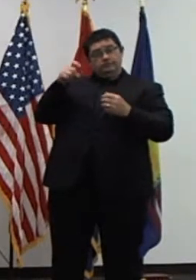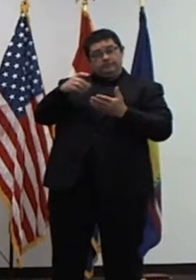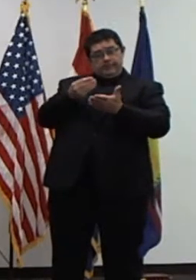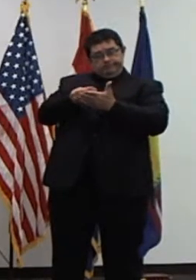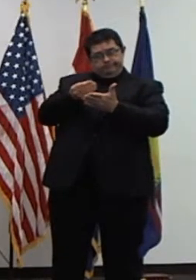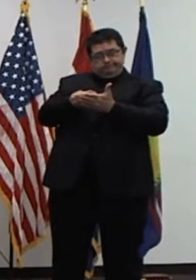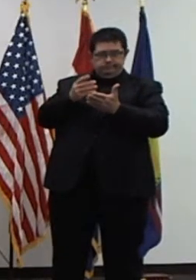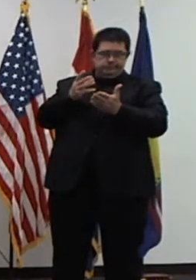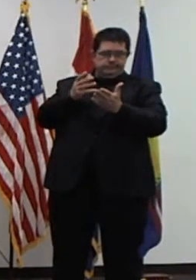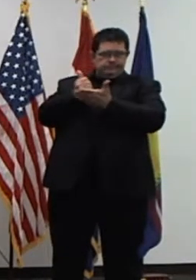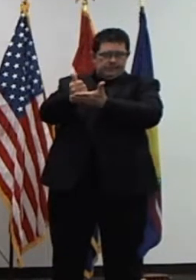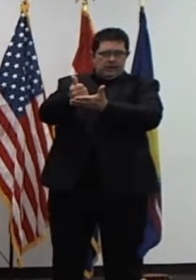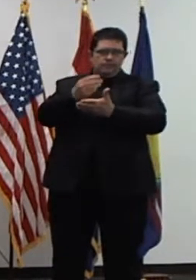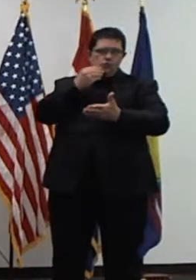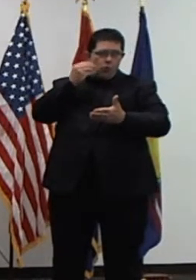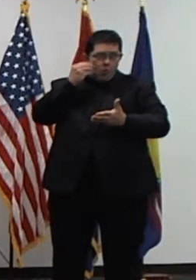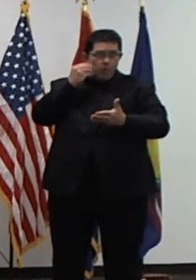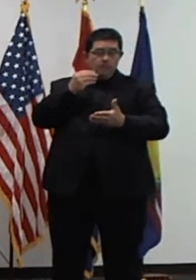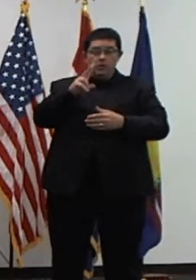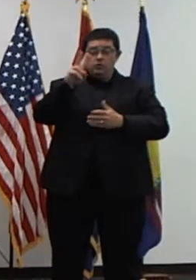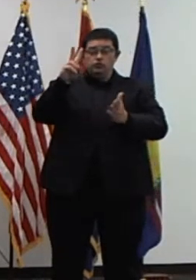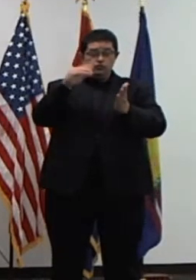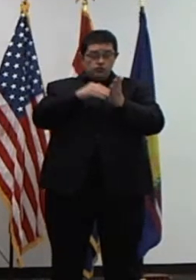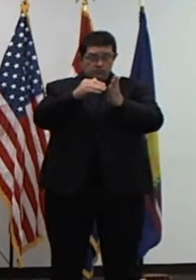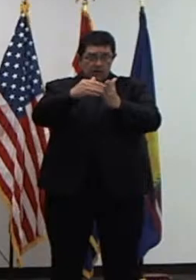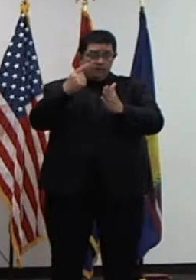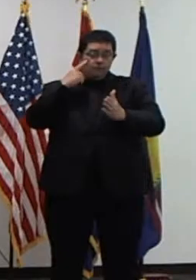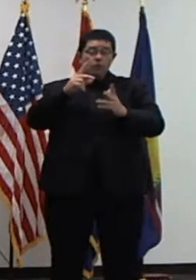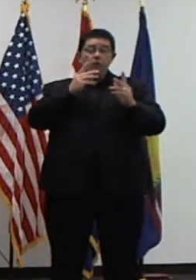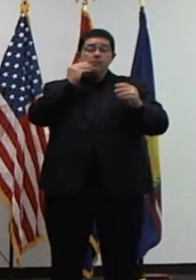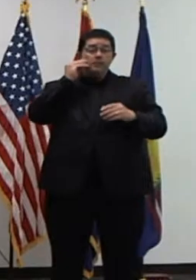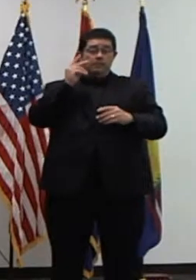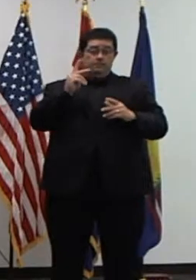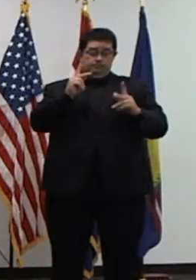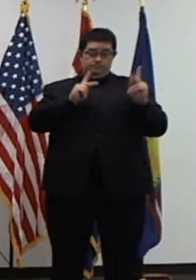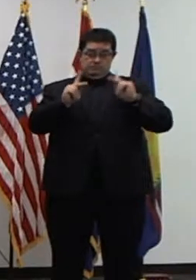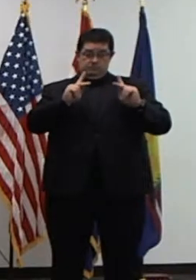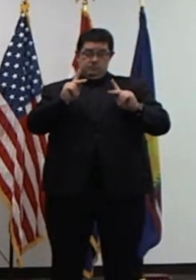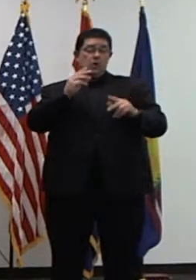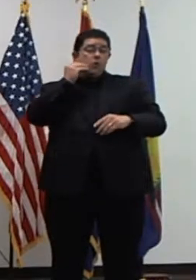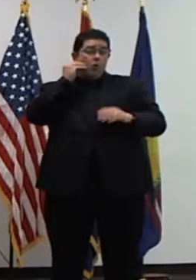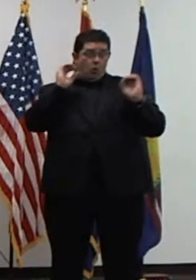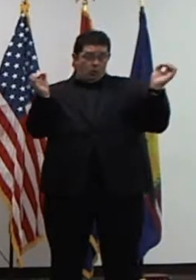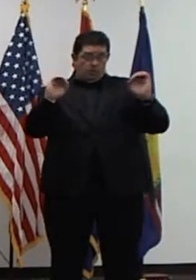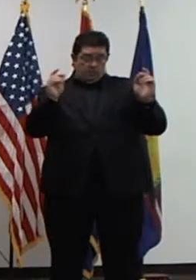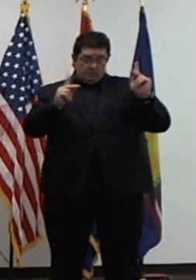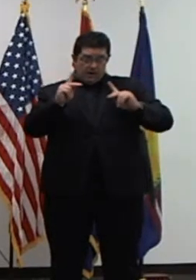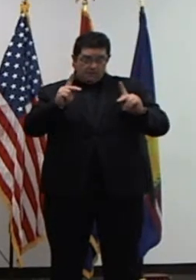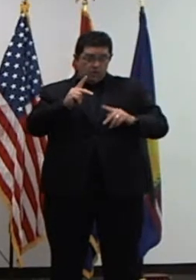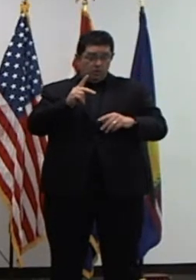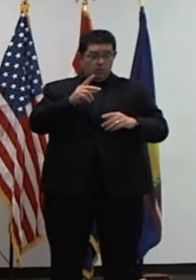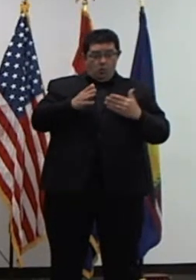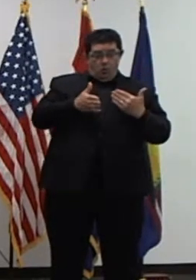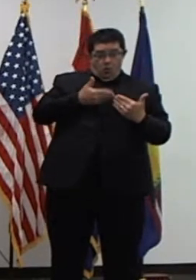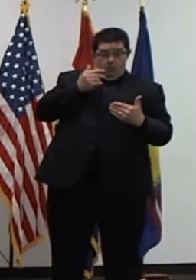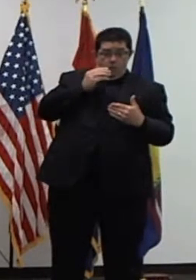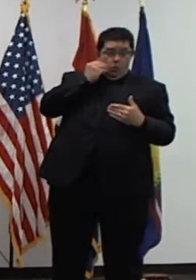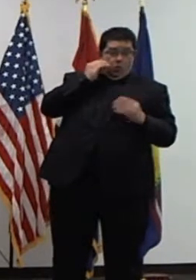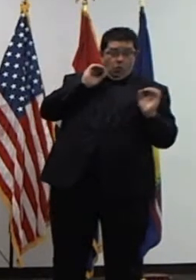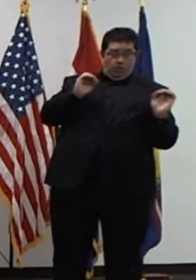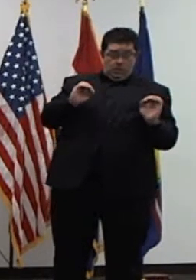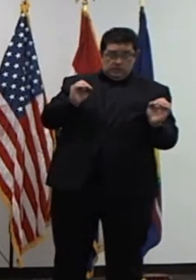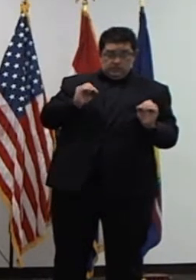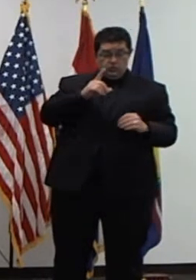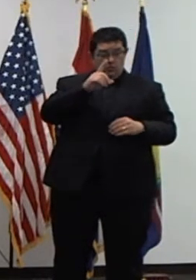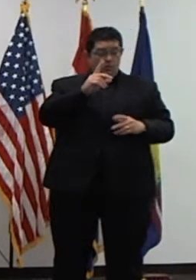million will be spent on homeless prevention services for people who are on the verge of homelessness, or homeless, or people who need